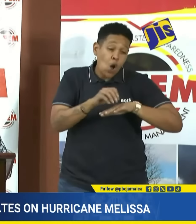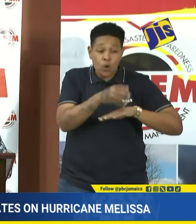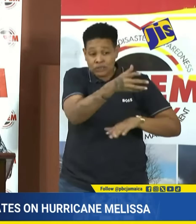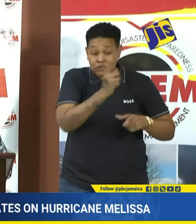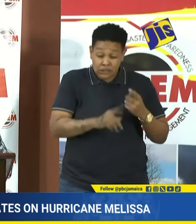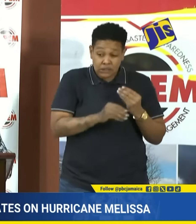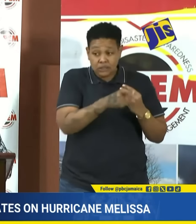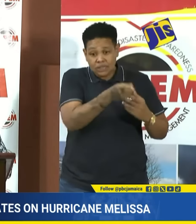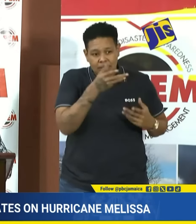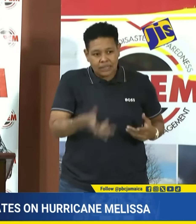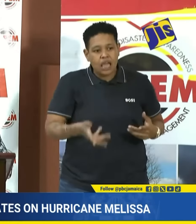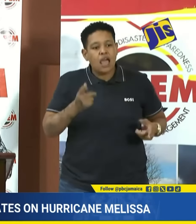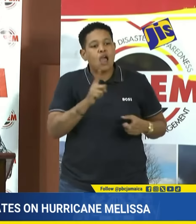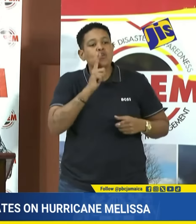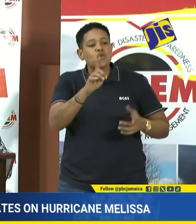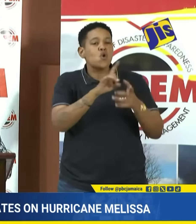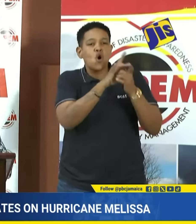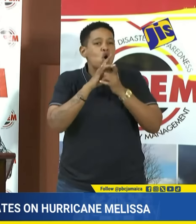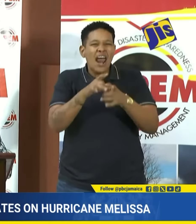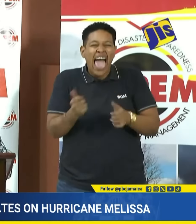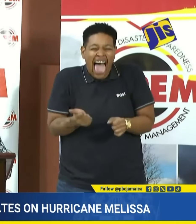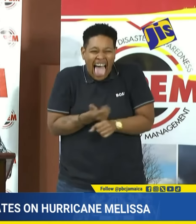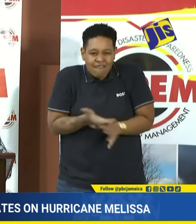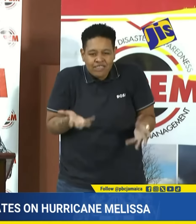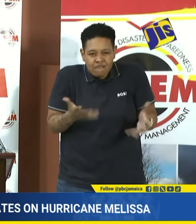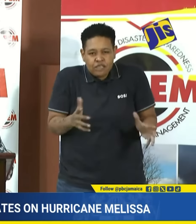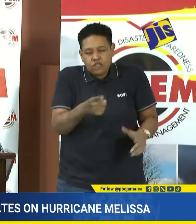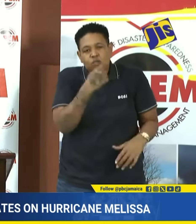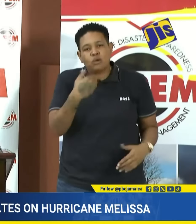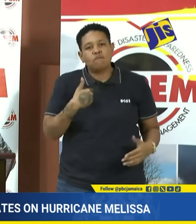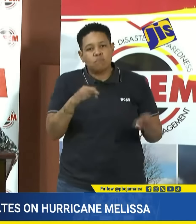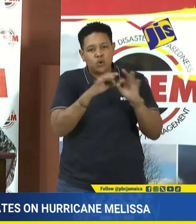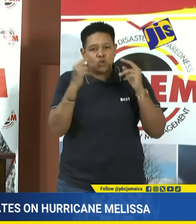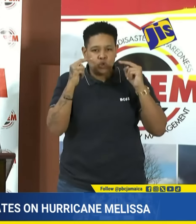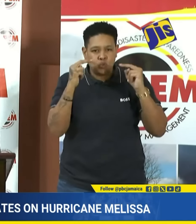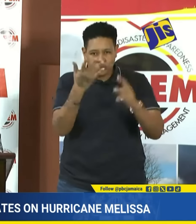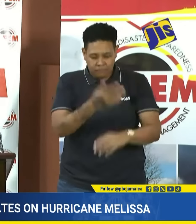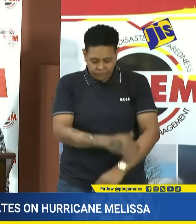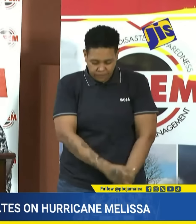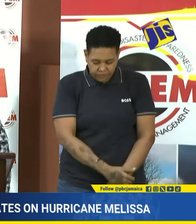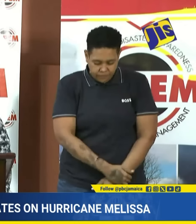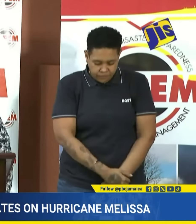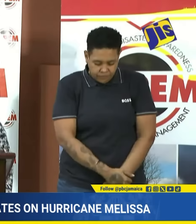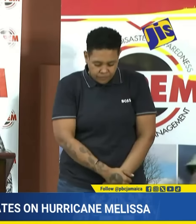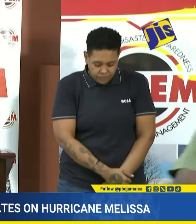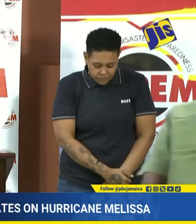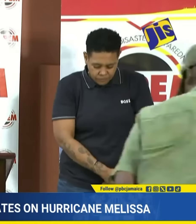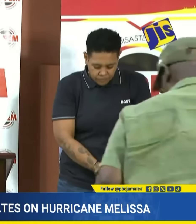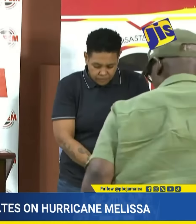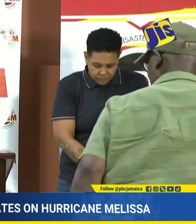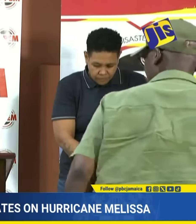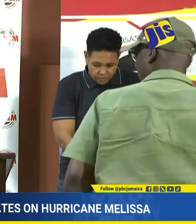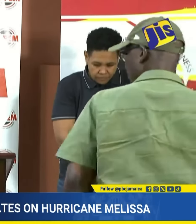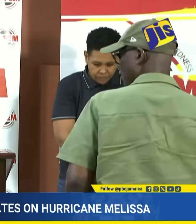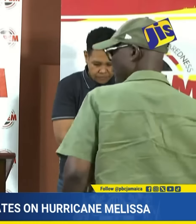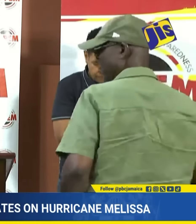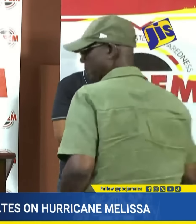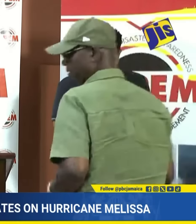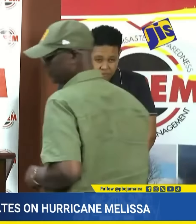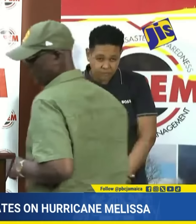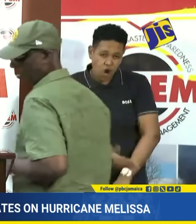Council. And he has been the one that's coordinating everything, and so he'll have some very important updates for the country. Thank you. Thank you, Minister.